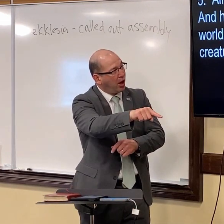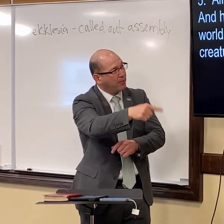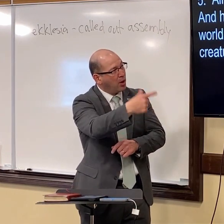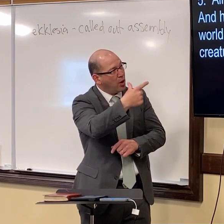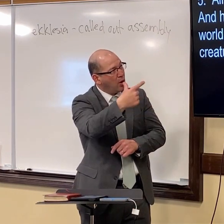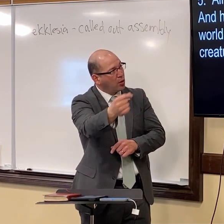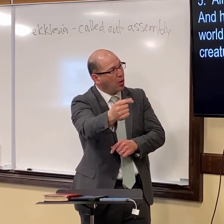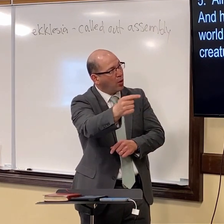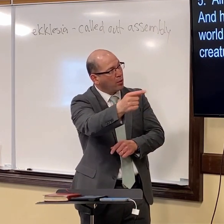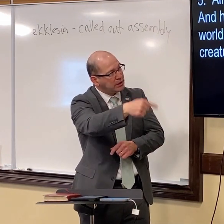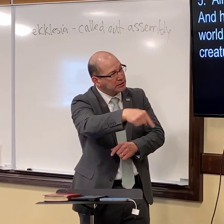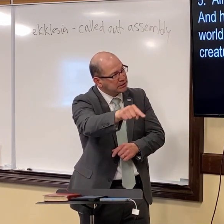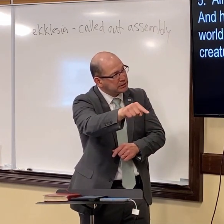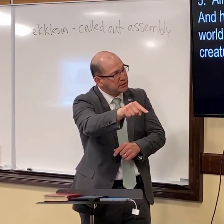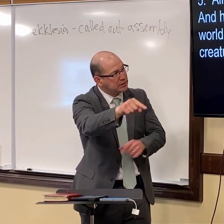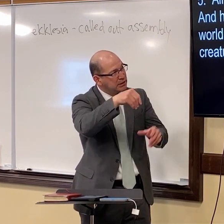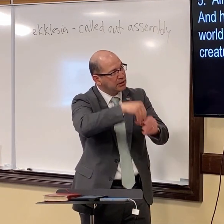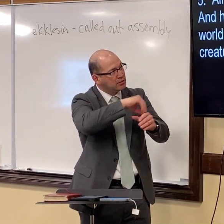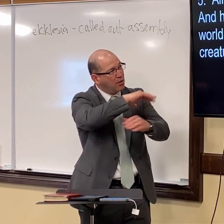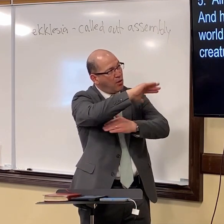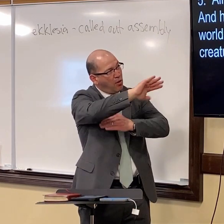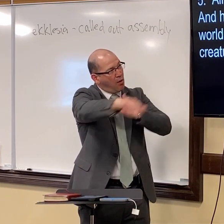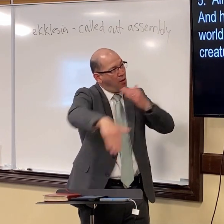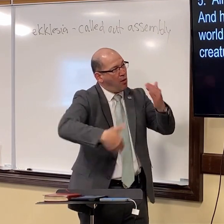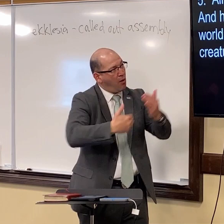and He said unto them, go ye into all the world